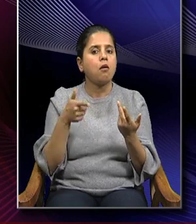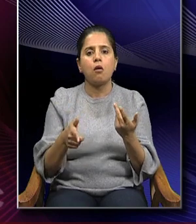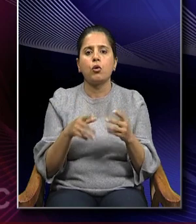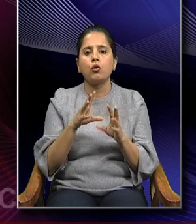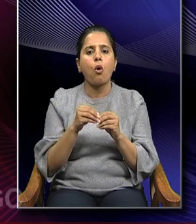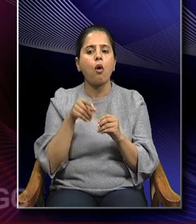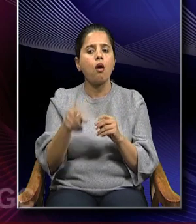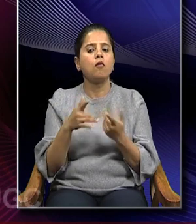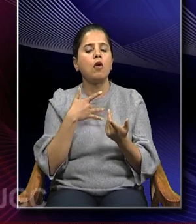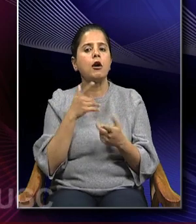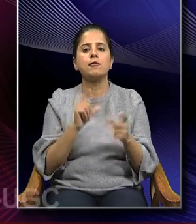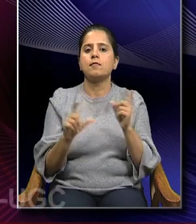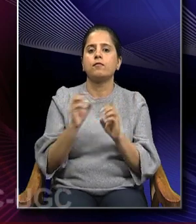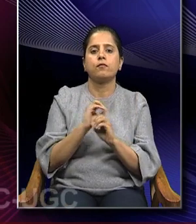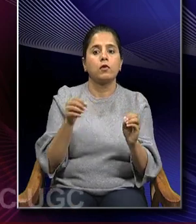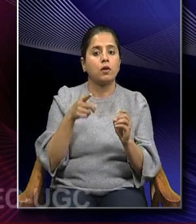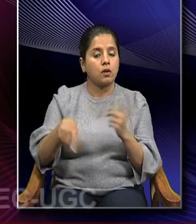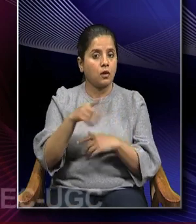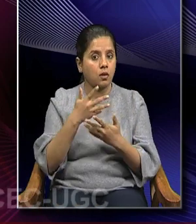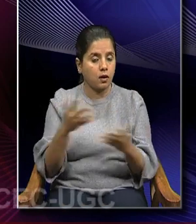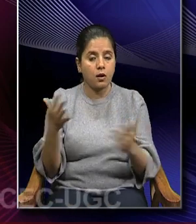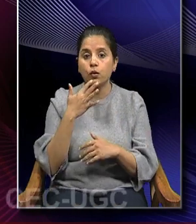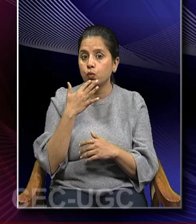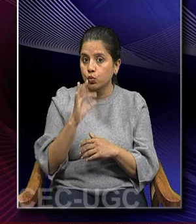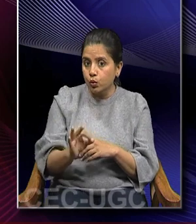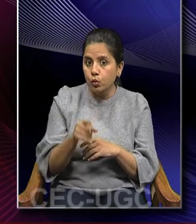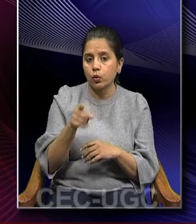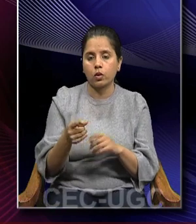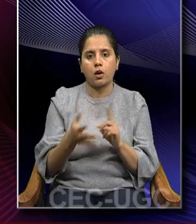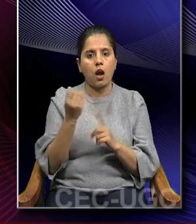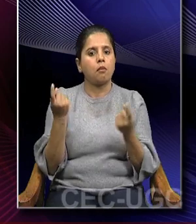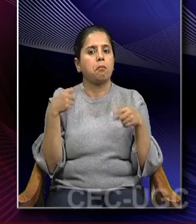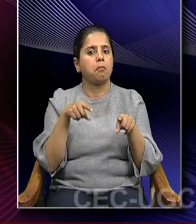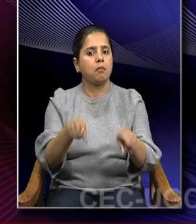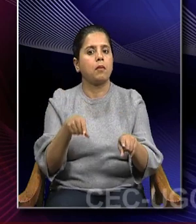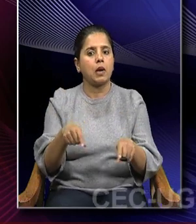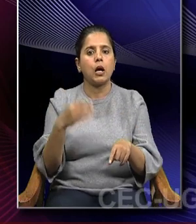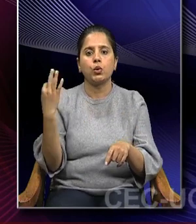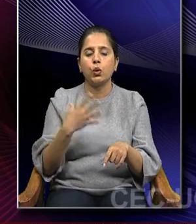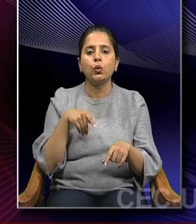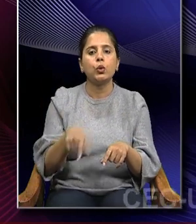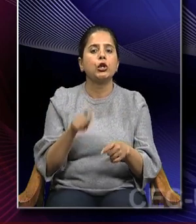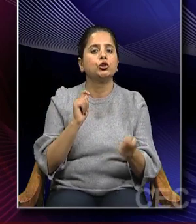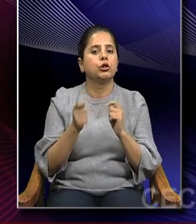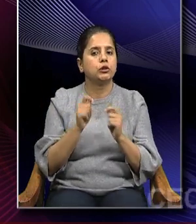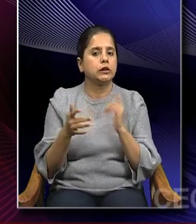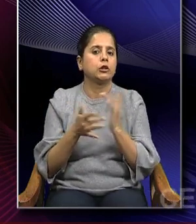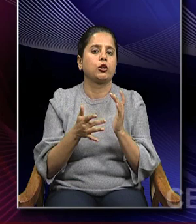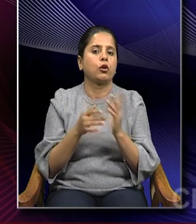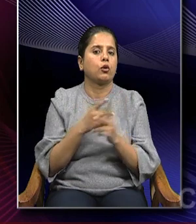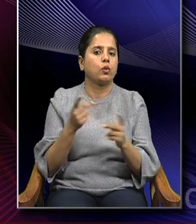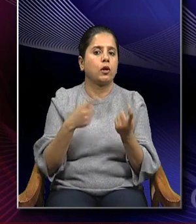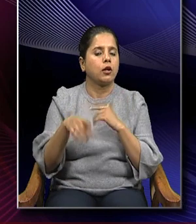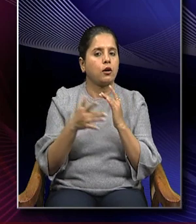redundant, the products which are basically getting aligned with the latest changes in technology as far as